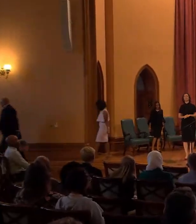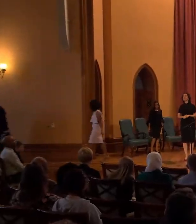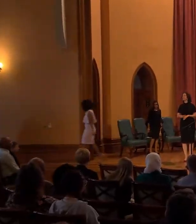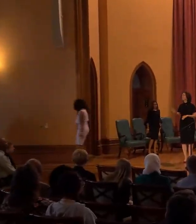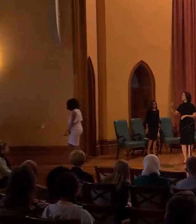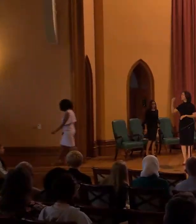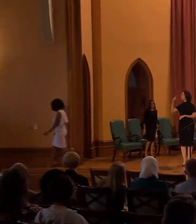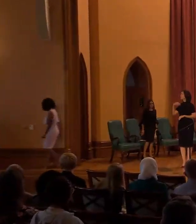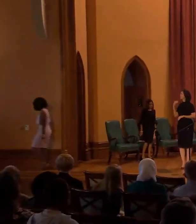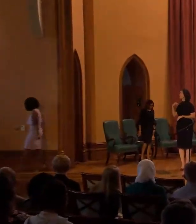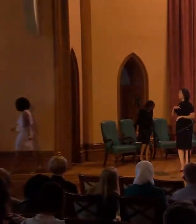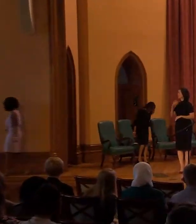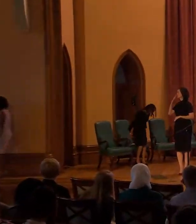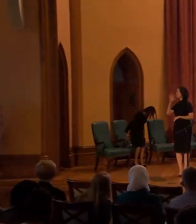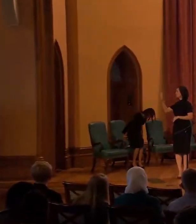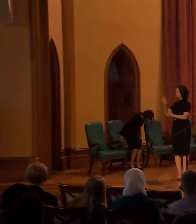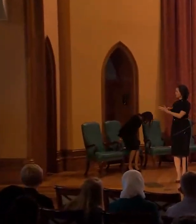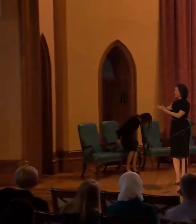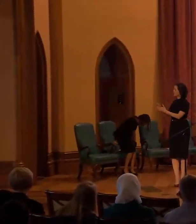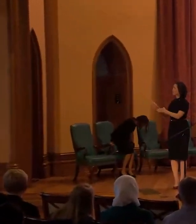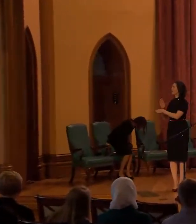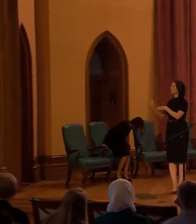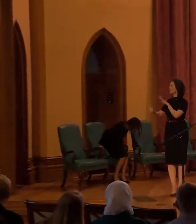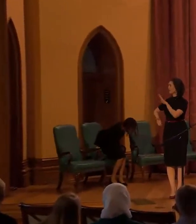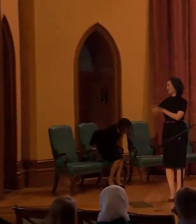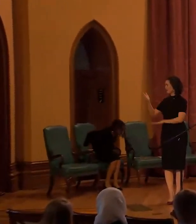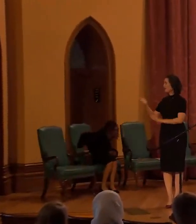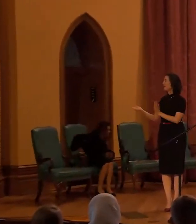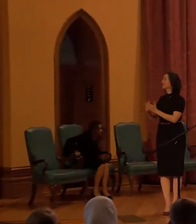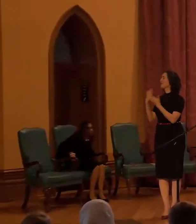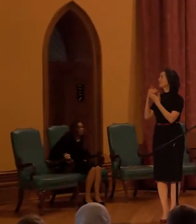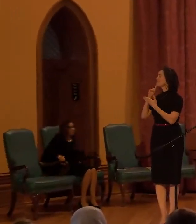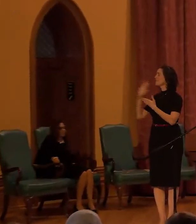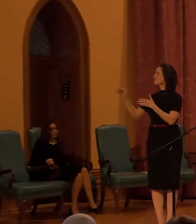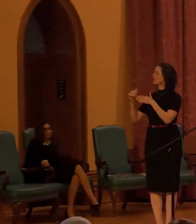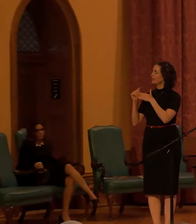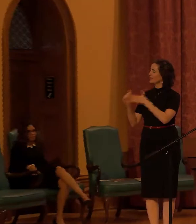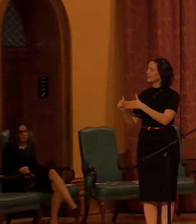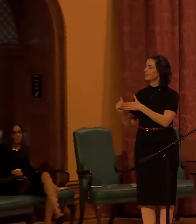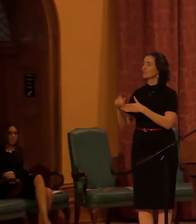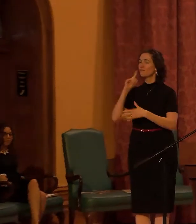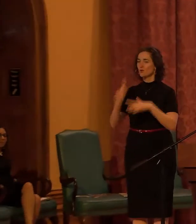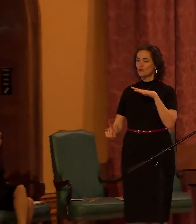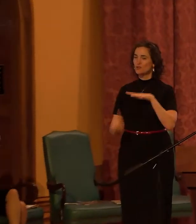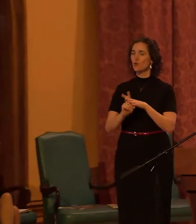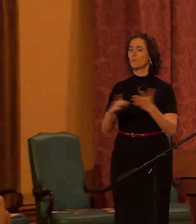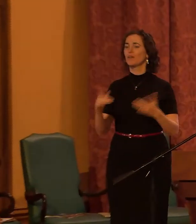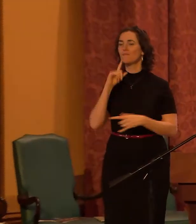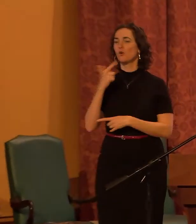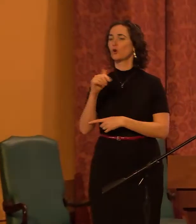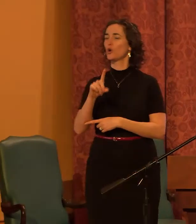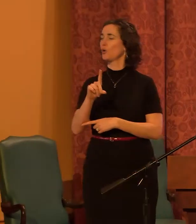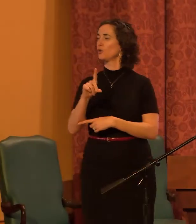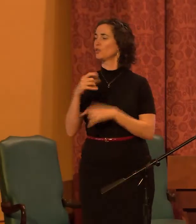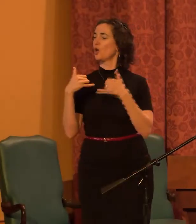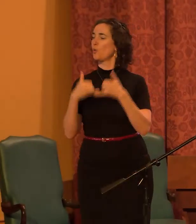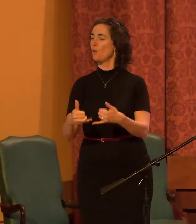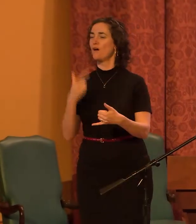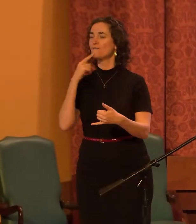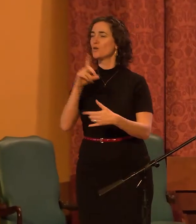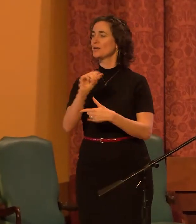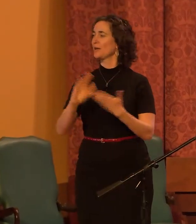Governor, we know you have a busy schedule and have to leave, but thank you again for your leadership and showing up for the Gold Awards for the